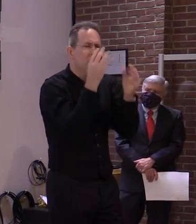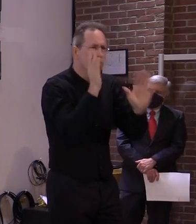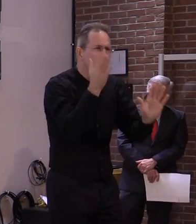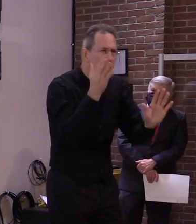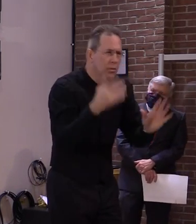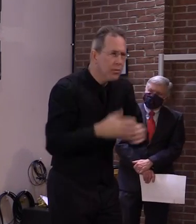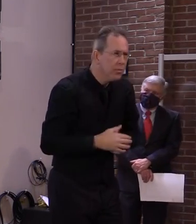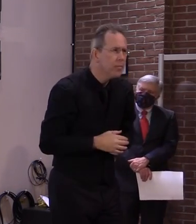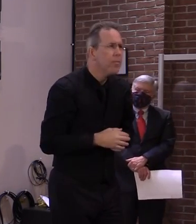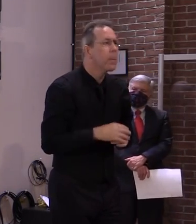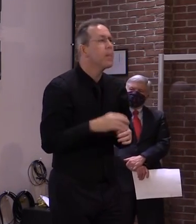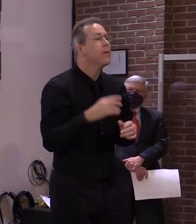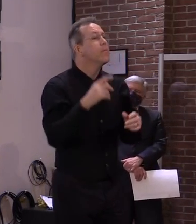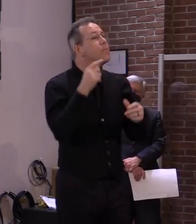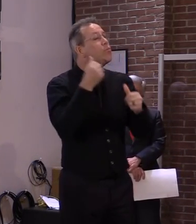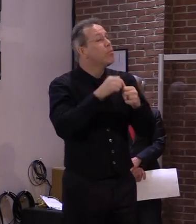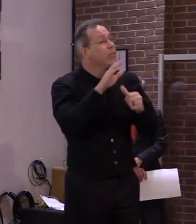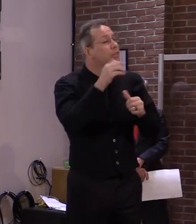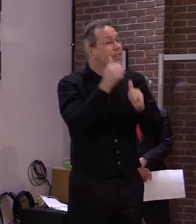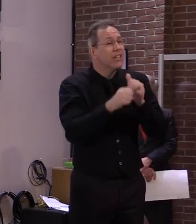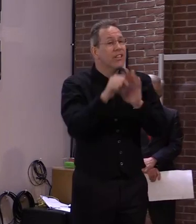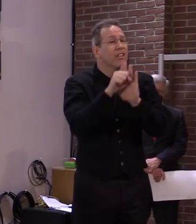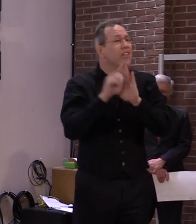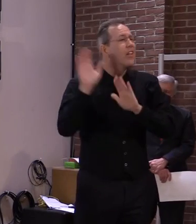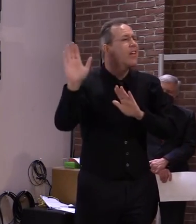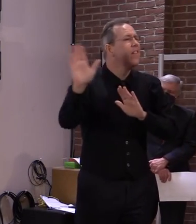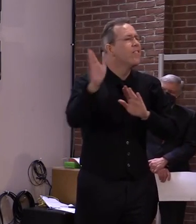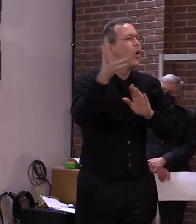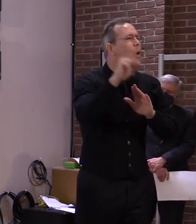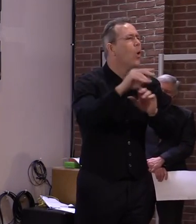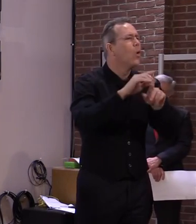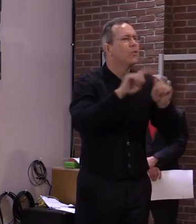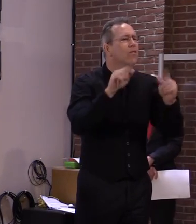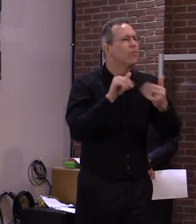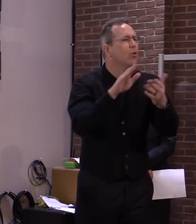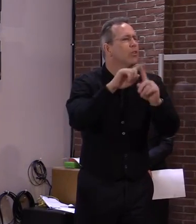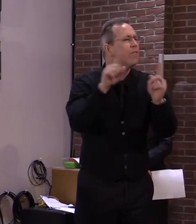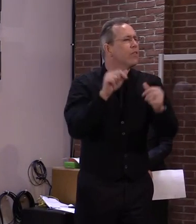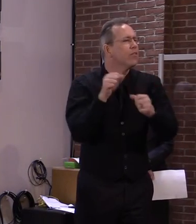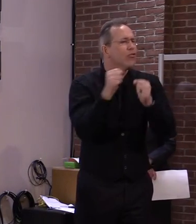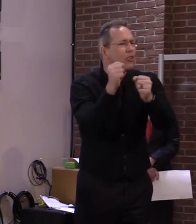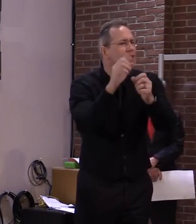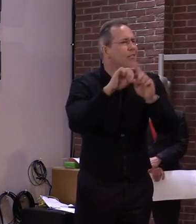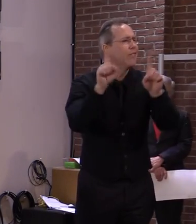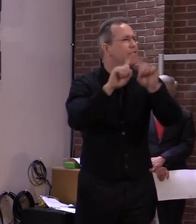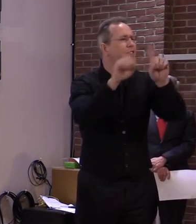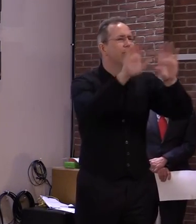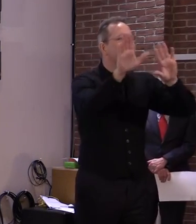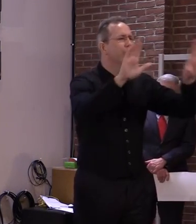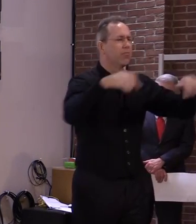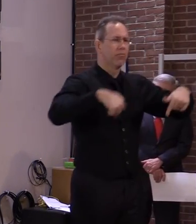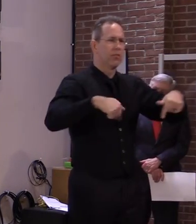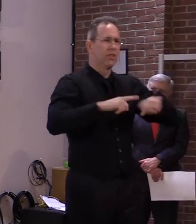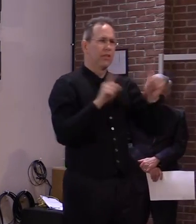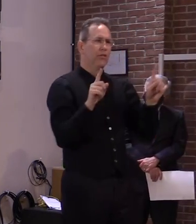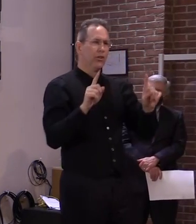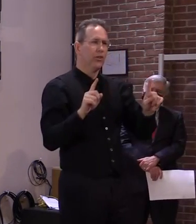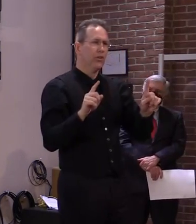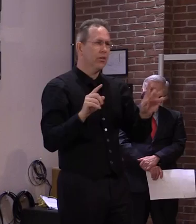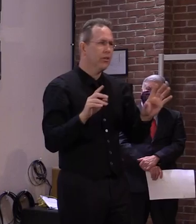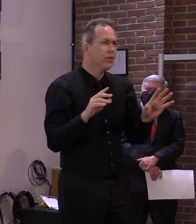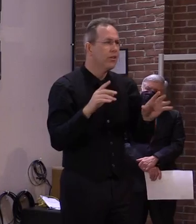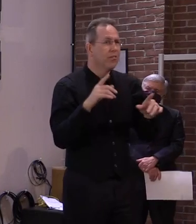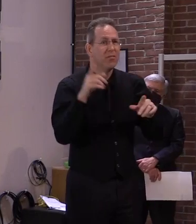state is using a different strategy. And some work, some don't. I think I just saw